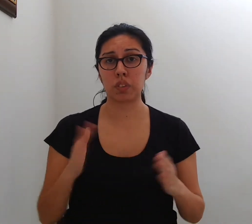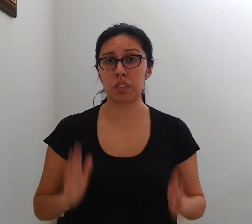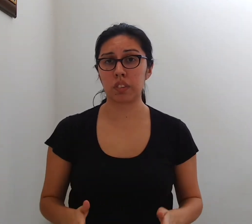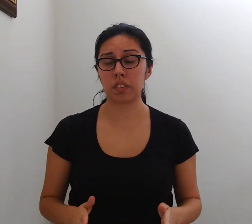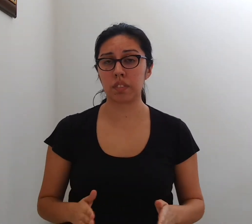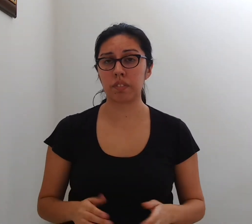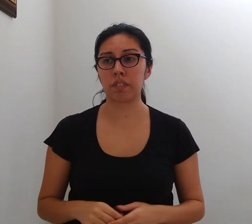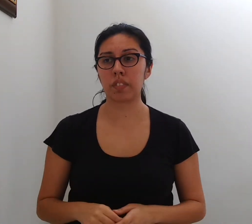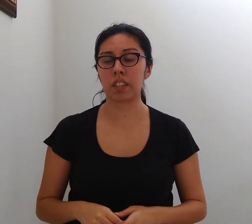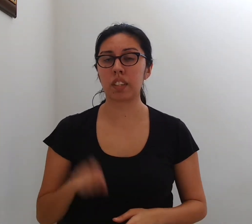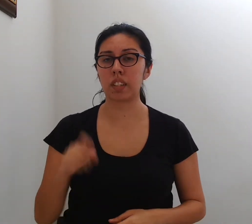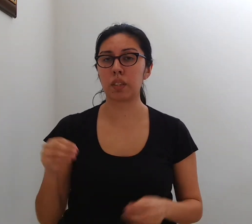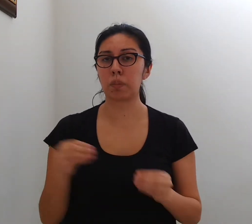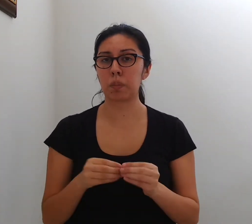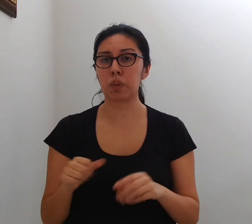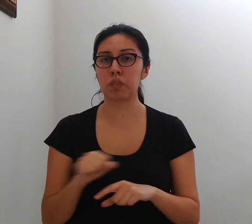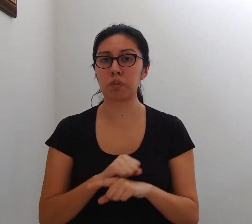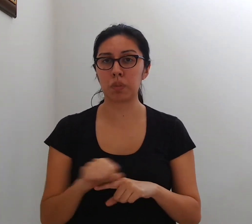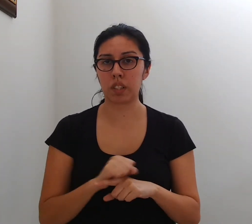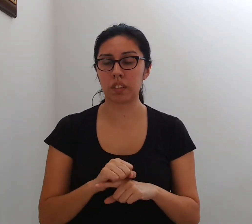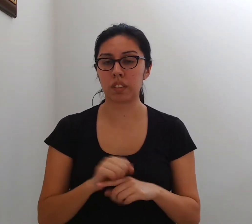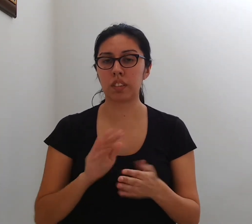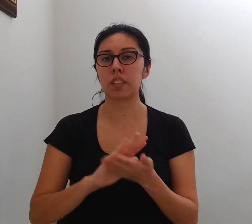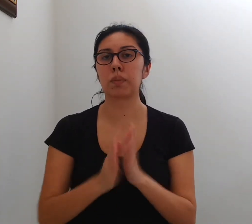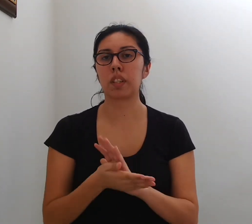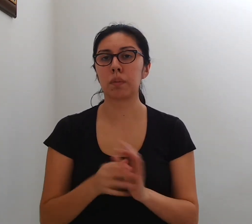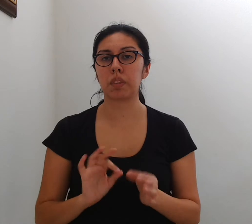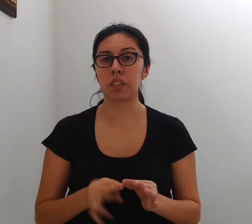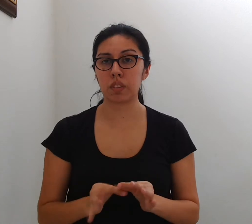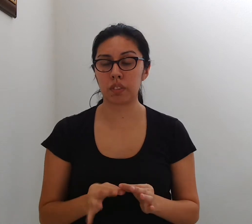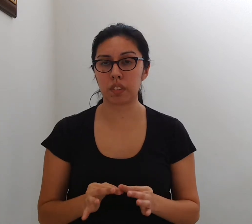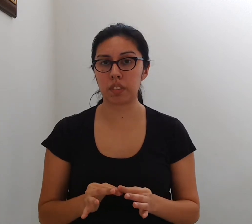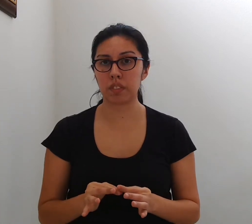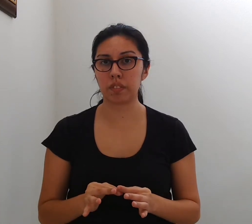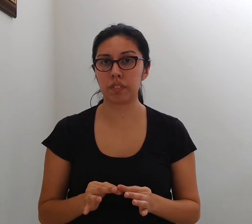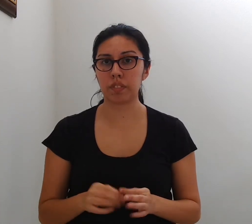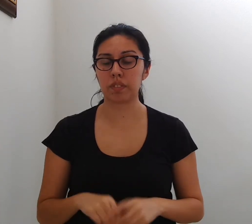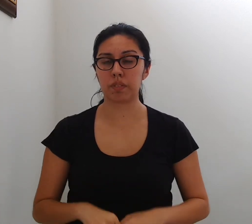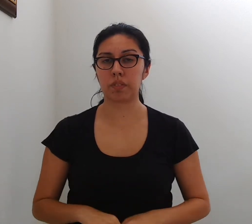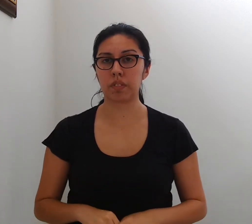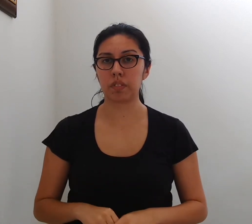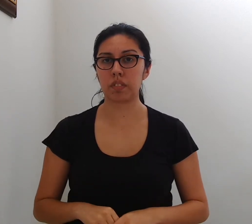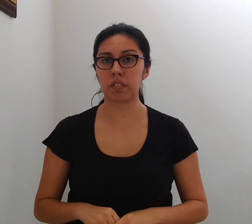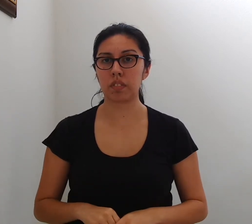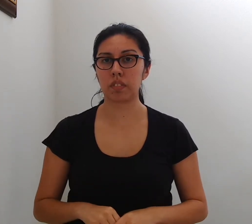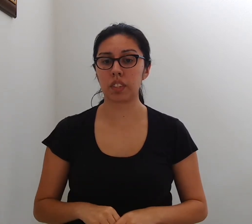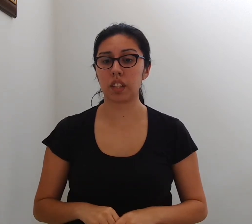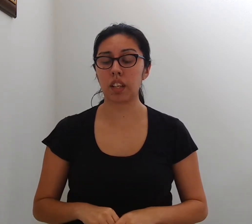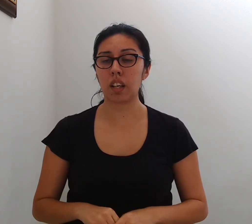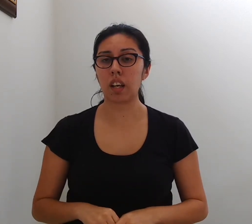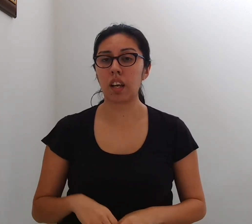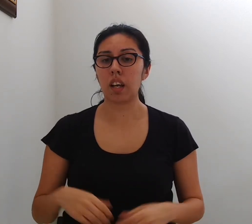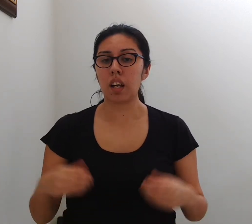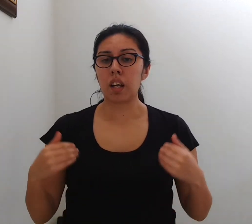interpreters. Not only must they be skilled at communicating the oral spoken words of an